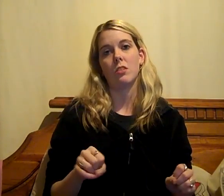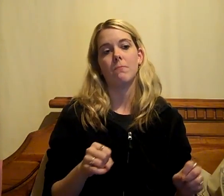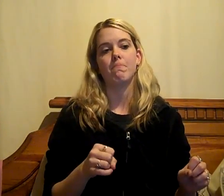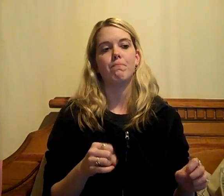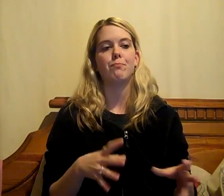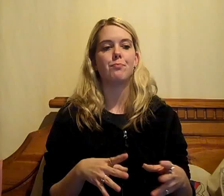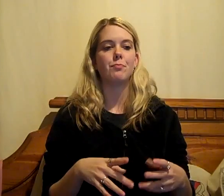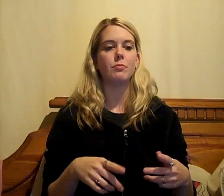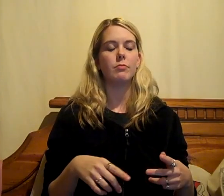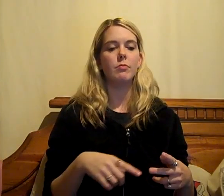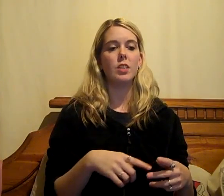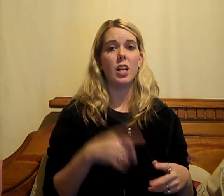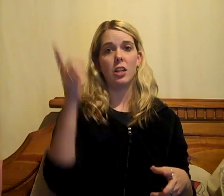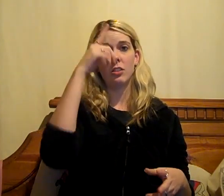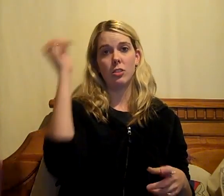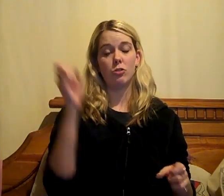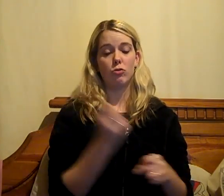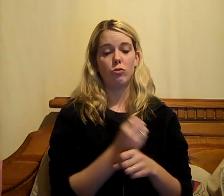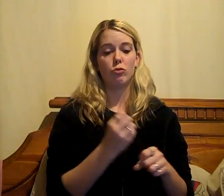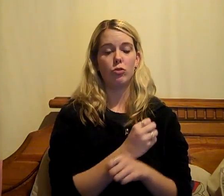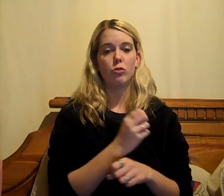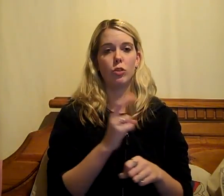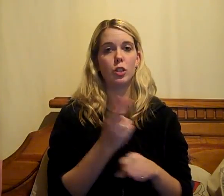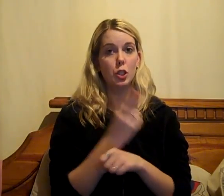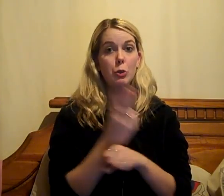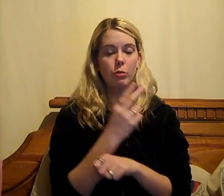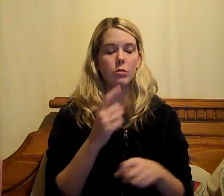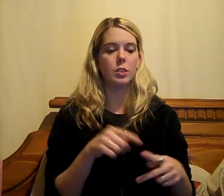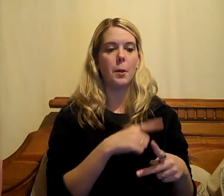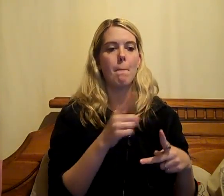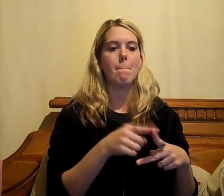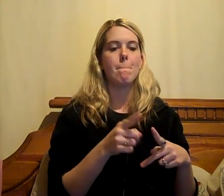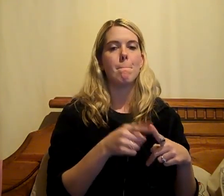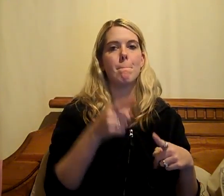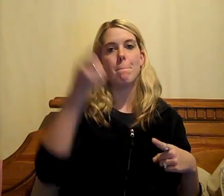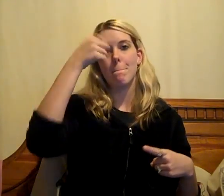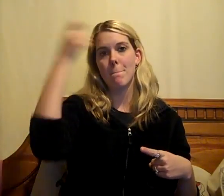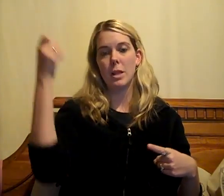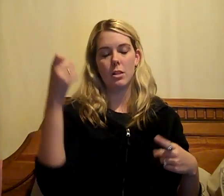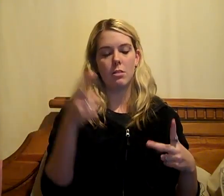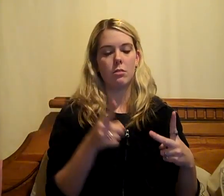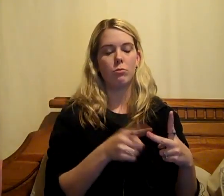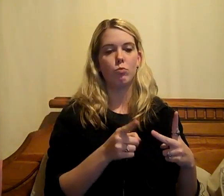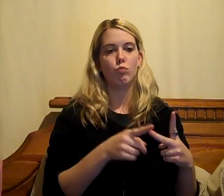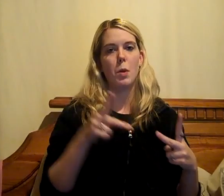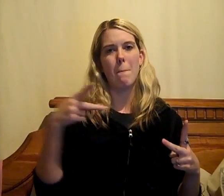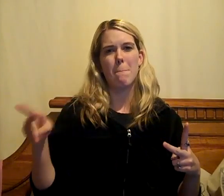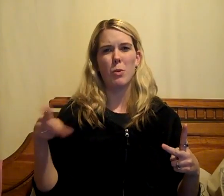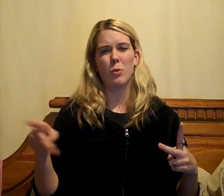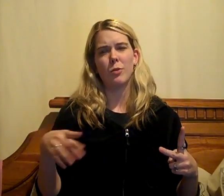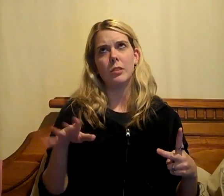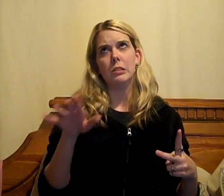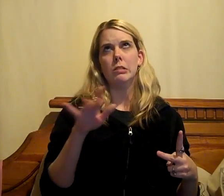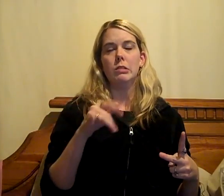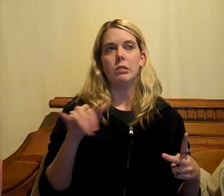like this really deep plum purple-ish, more of a plum. This one is like a